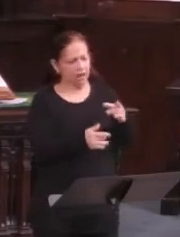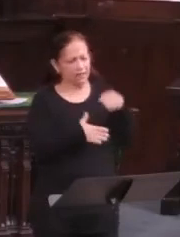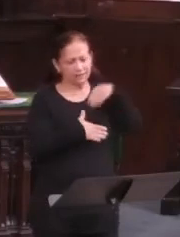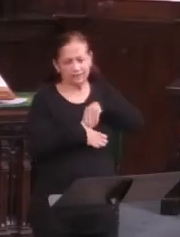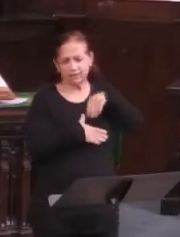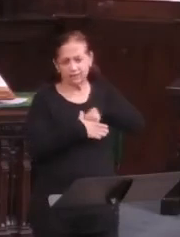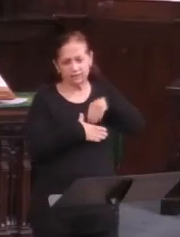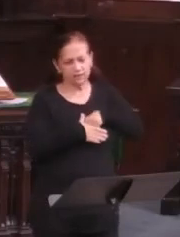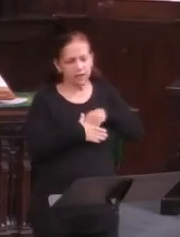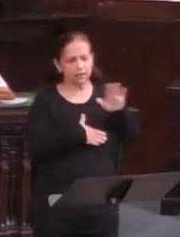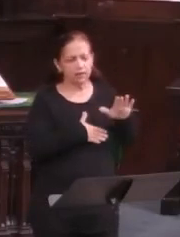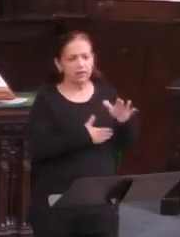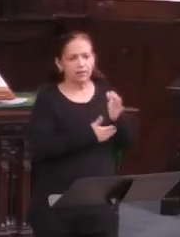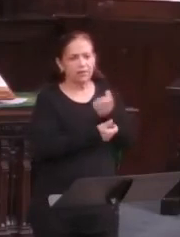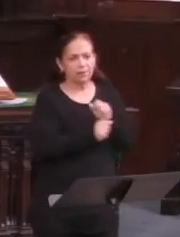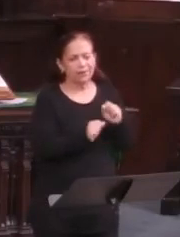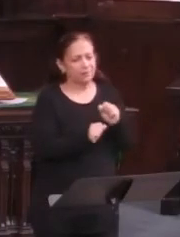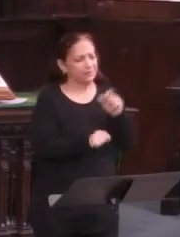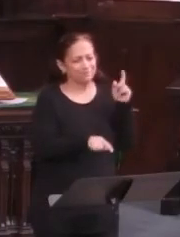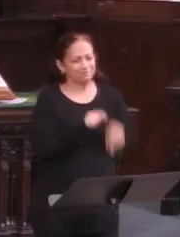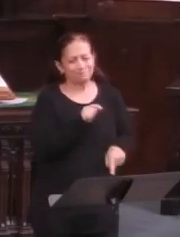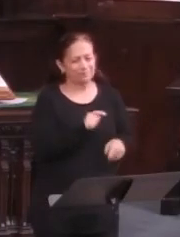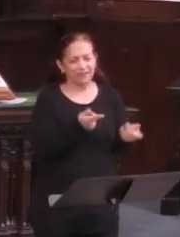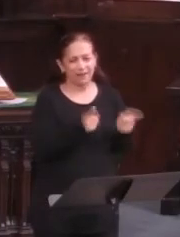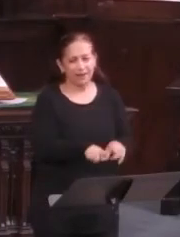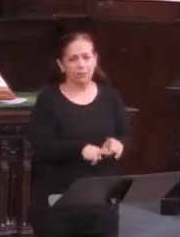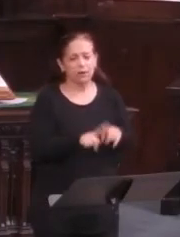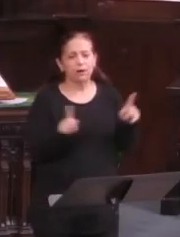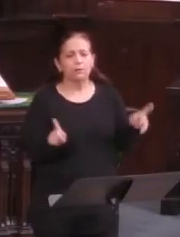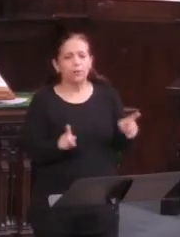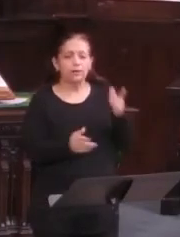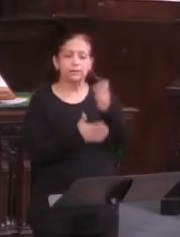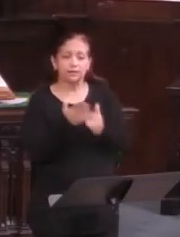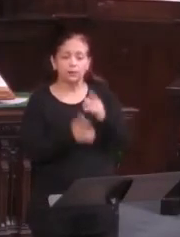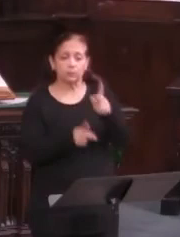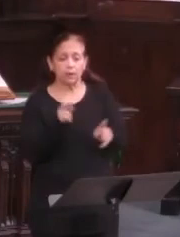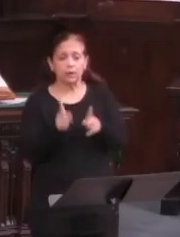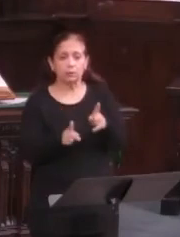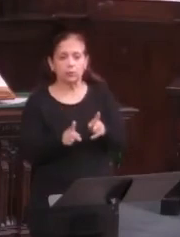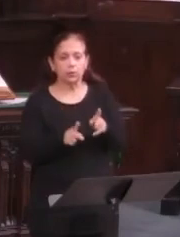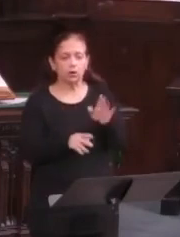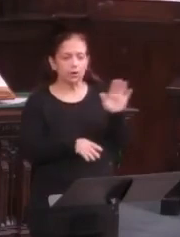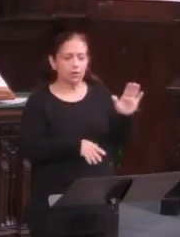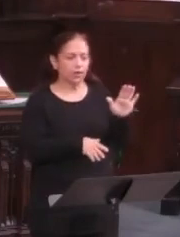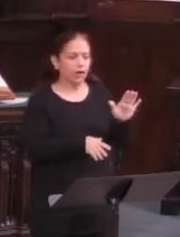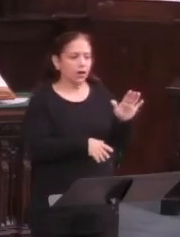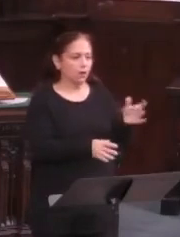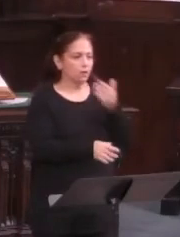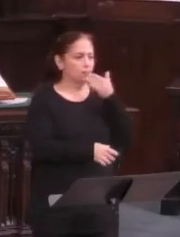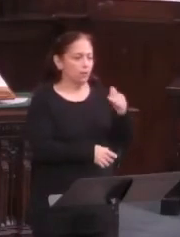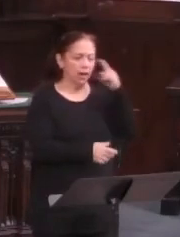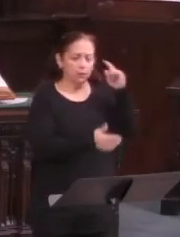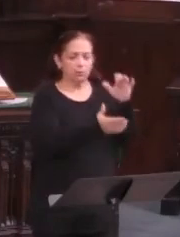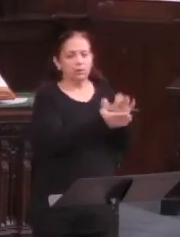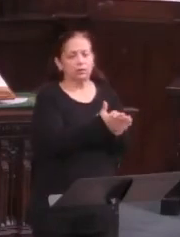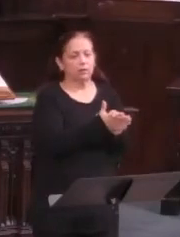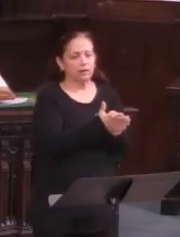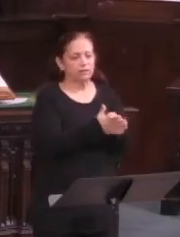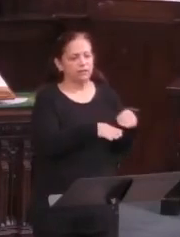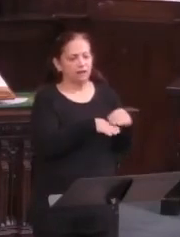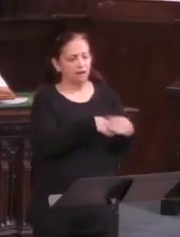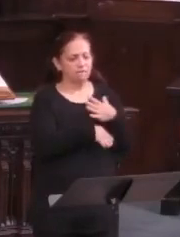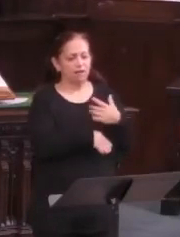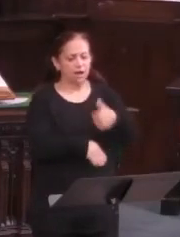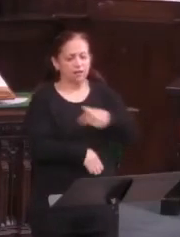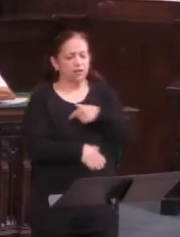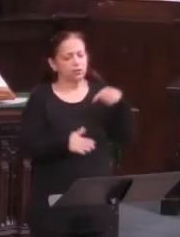in that their redemption is unlikely. And there are some people whose toxic beliefs affect us too deeply, and